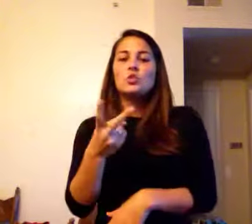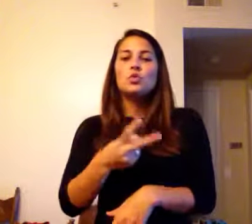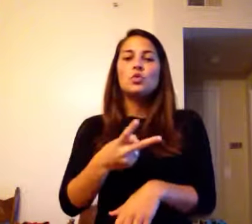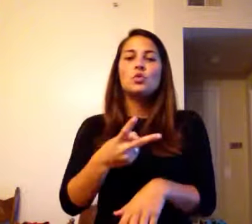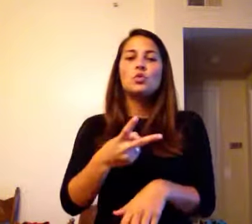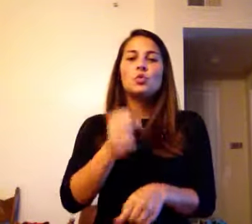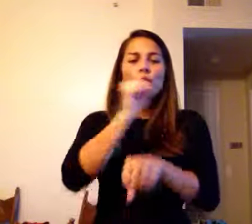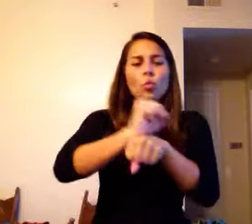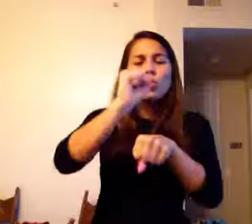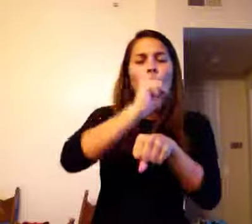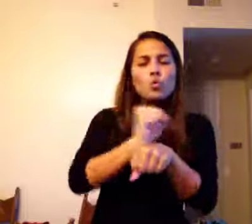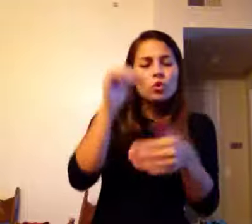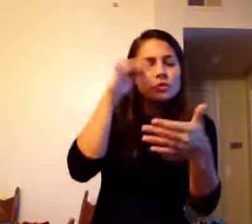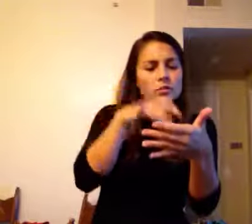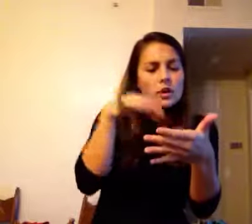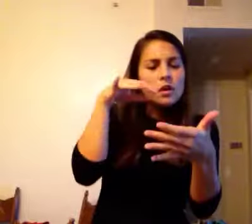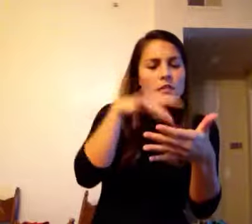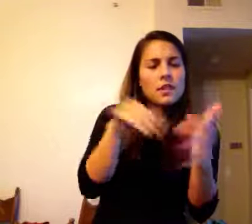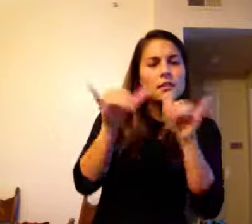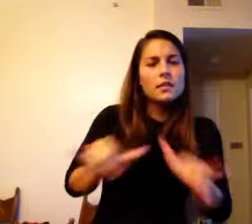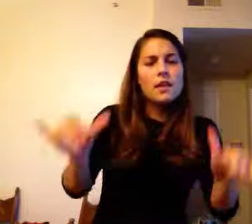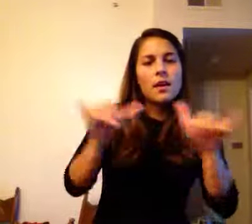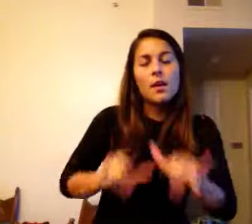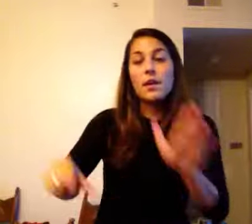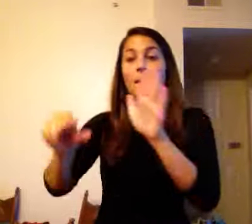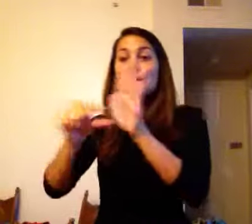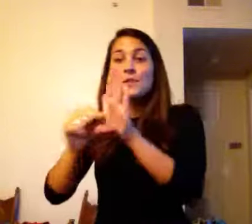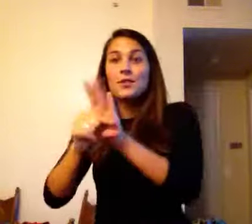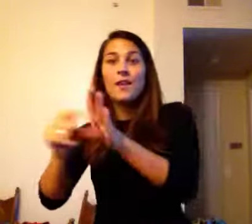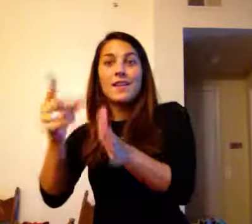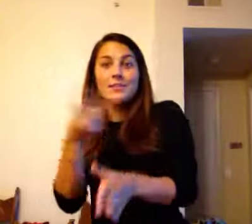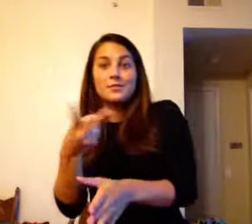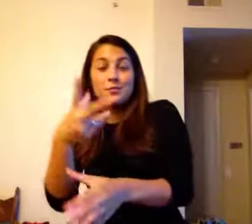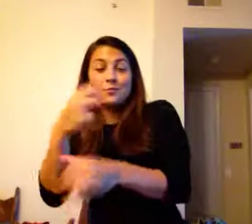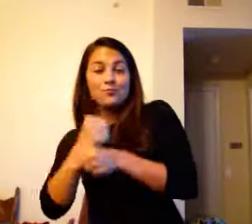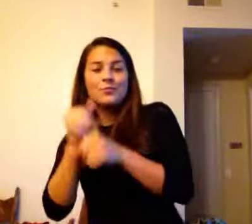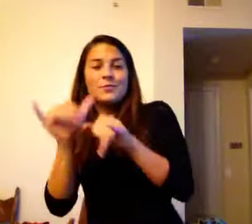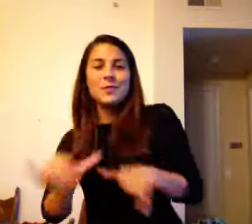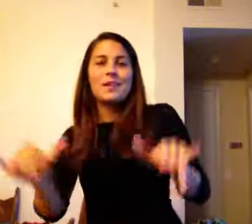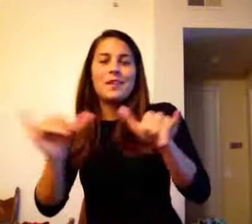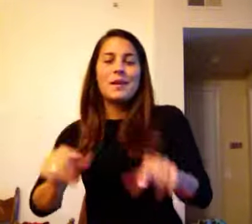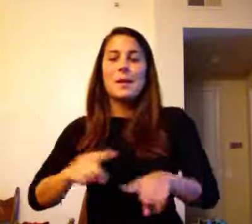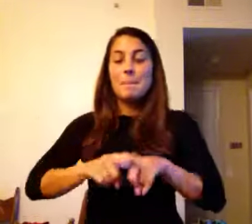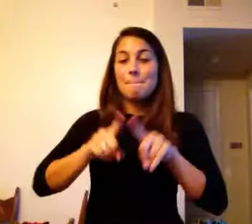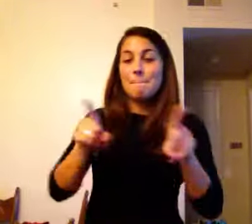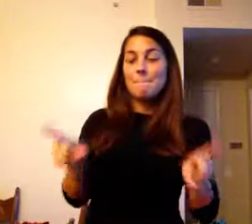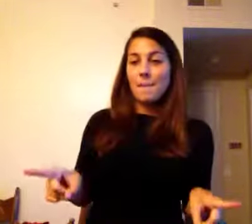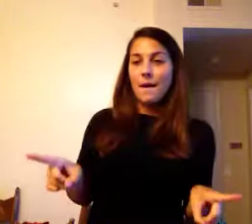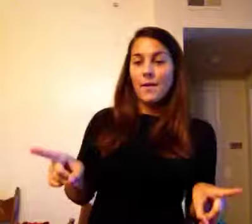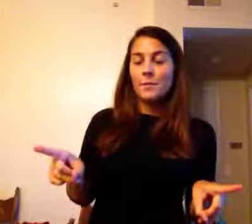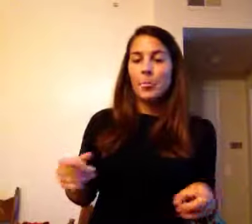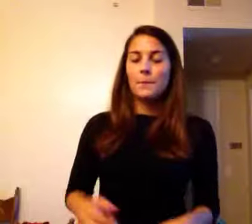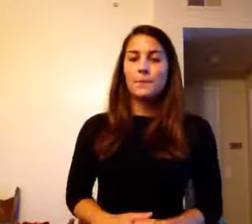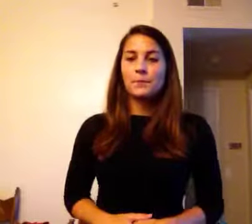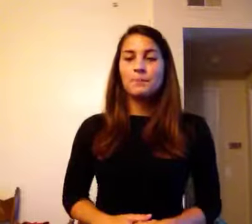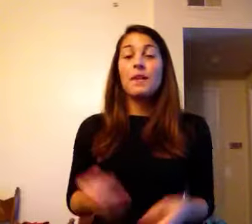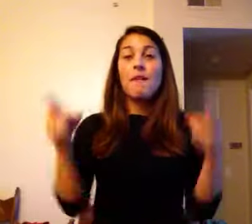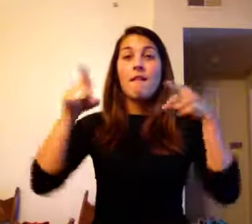and they earn comparable grades. Even so, they react quite differently when, one Monday morning, their